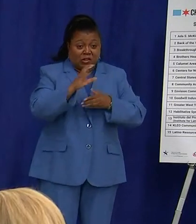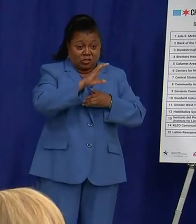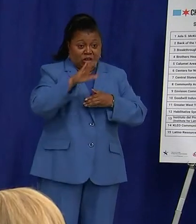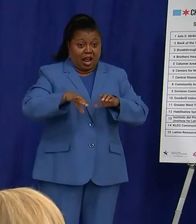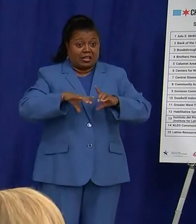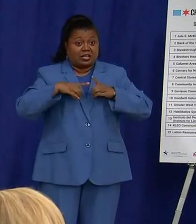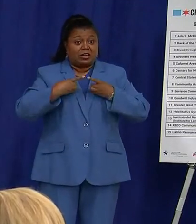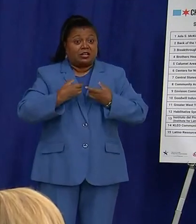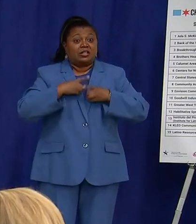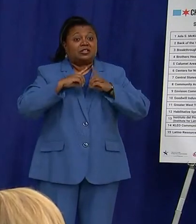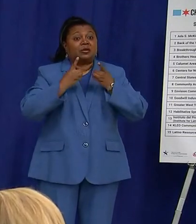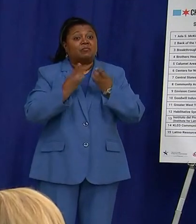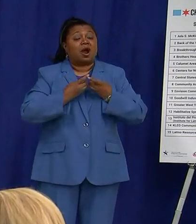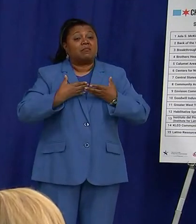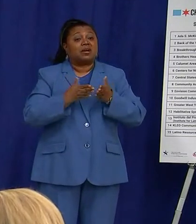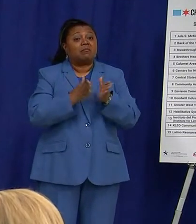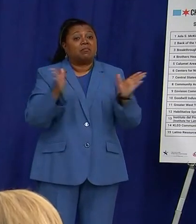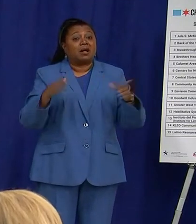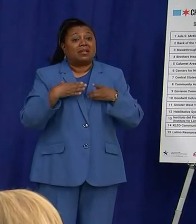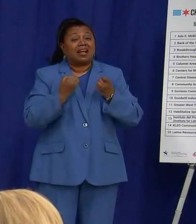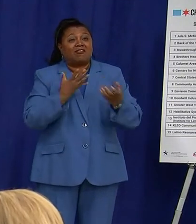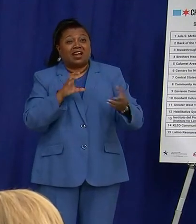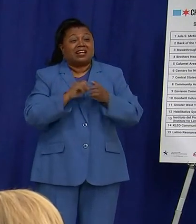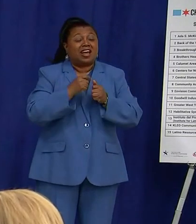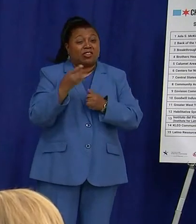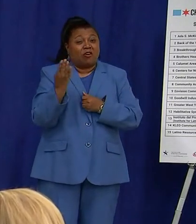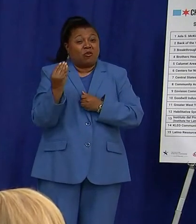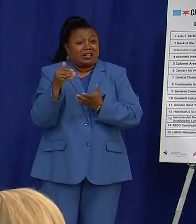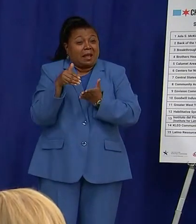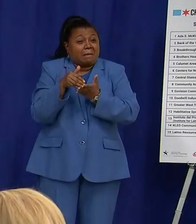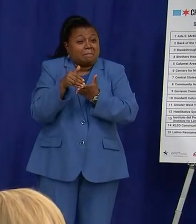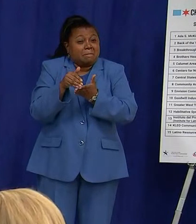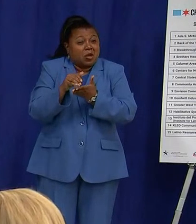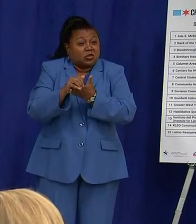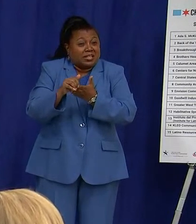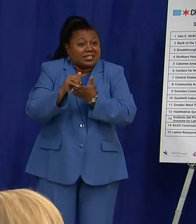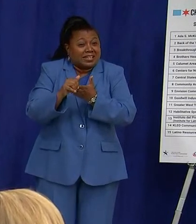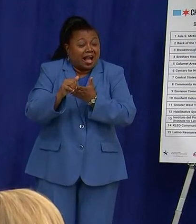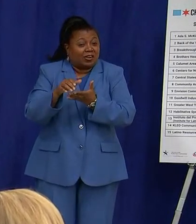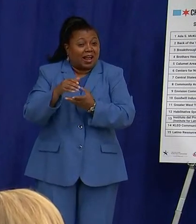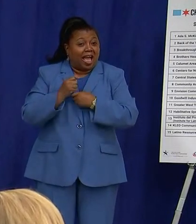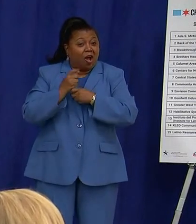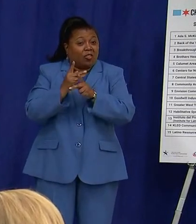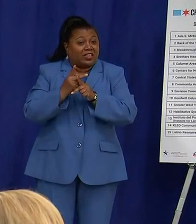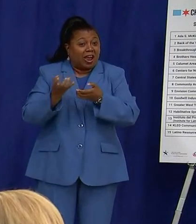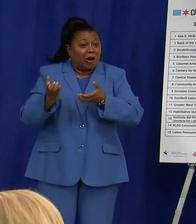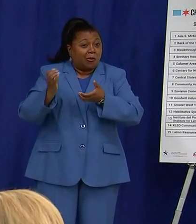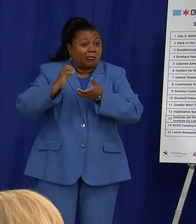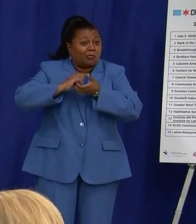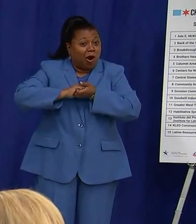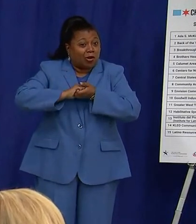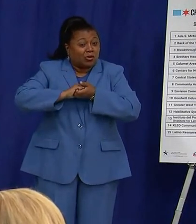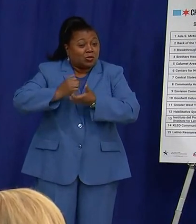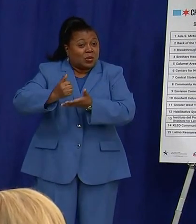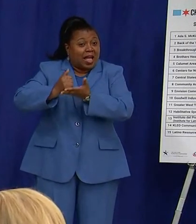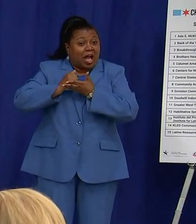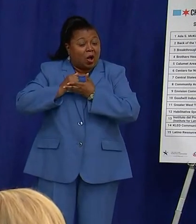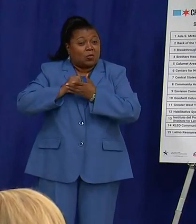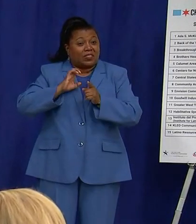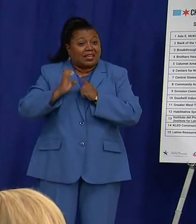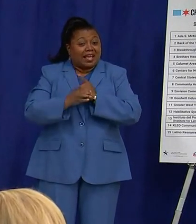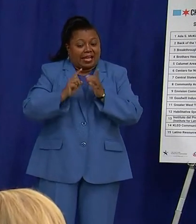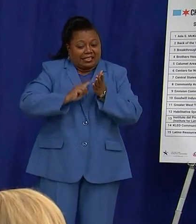Chicago Department of Public Health is funding to the tune of another $14 million healthcare partners to help with the